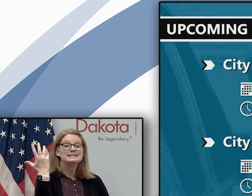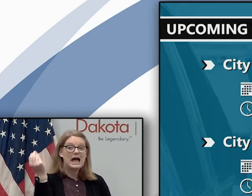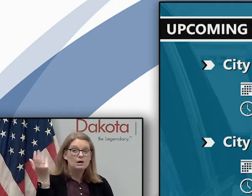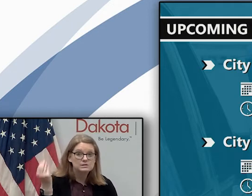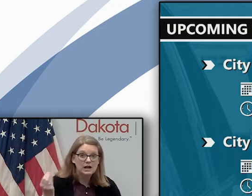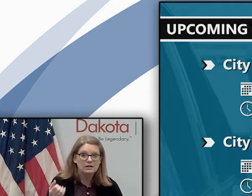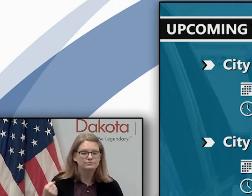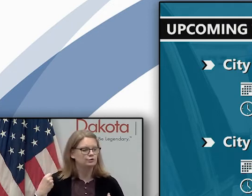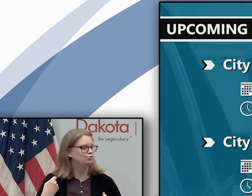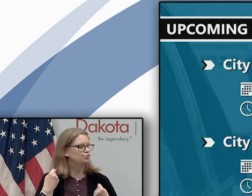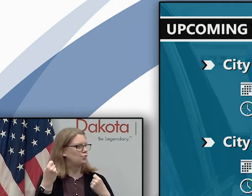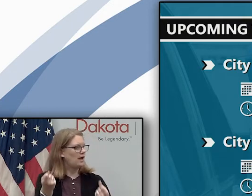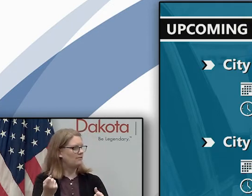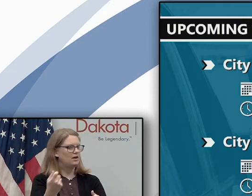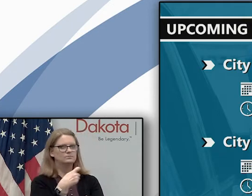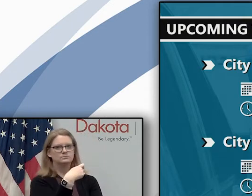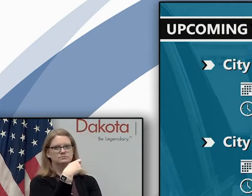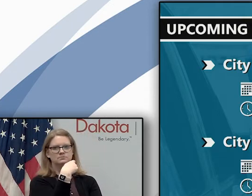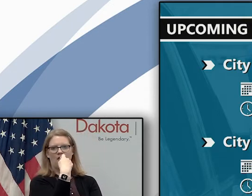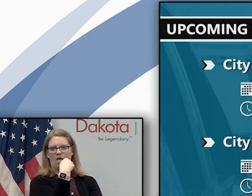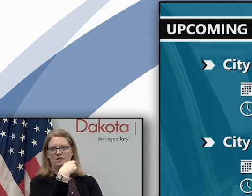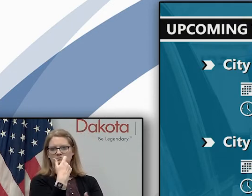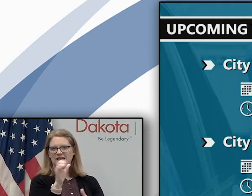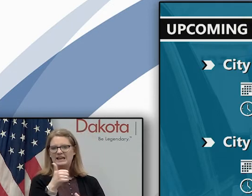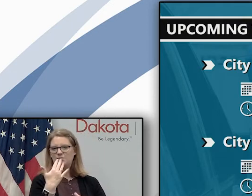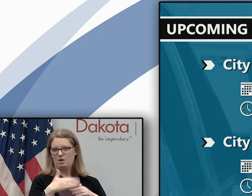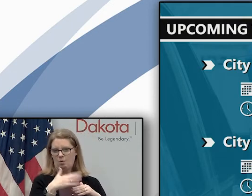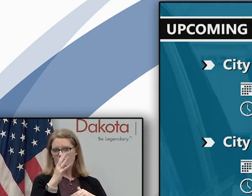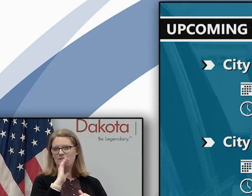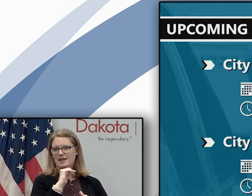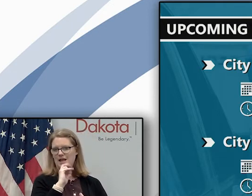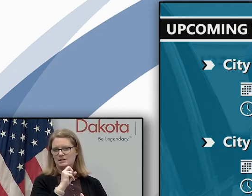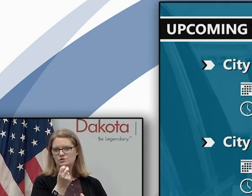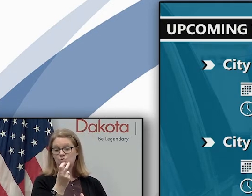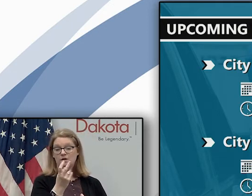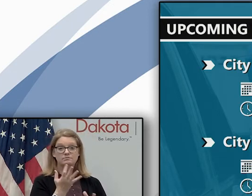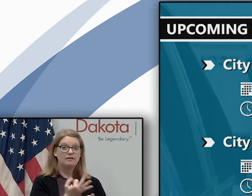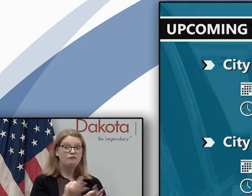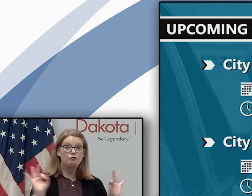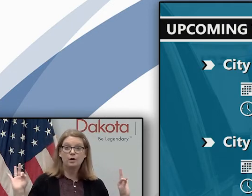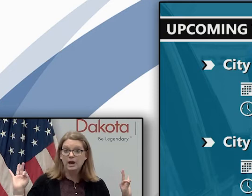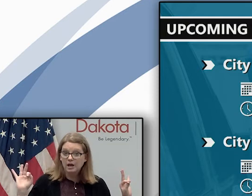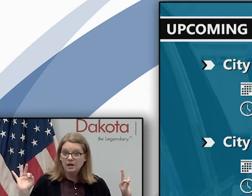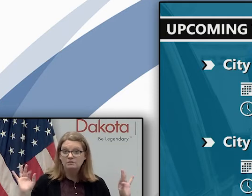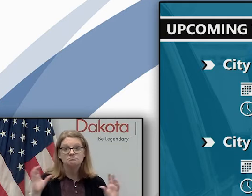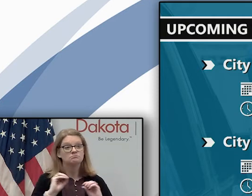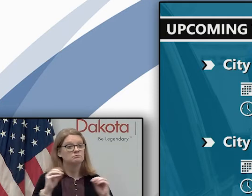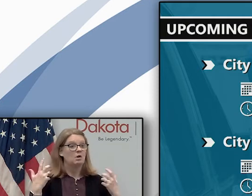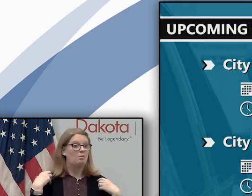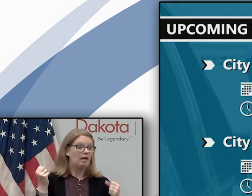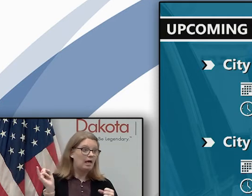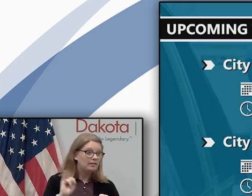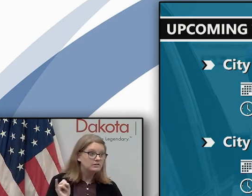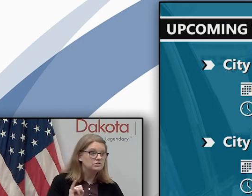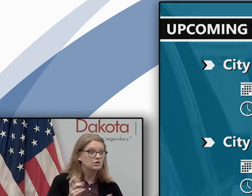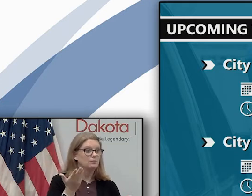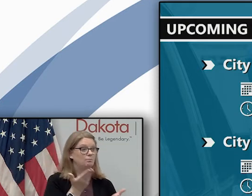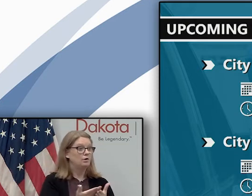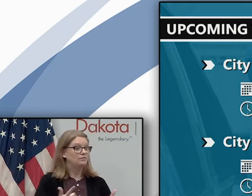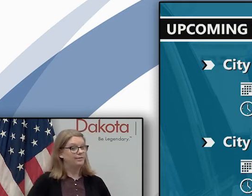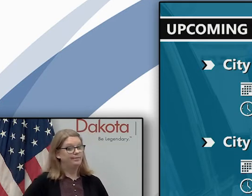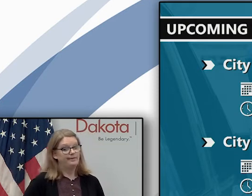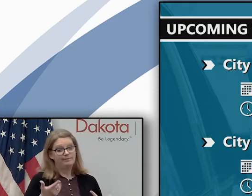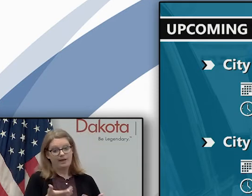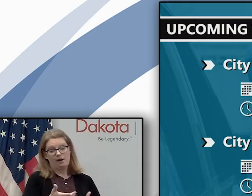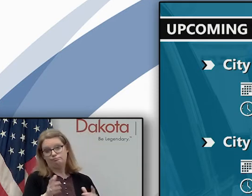it's drive-up testing, it's available to anyone over the age of 12, no cost, no health insurance, no proof of residency